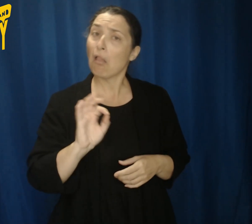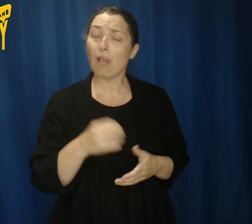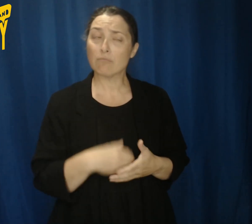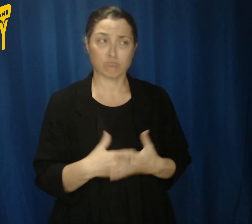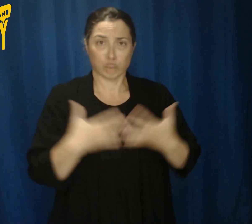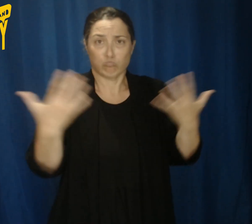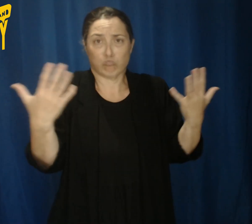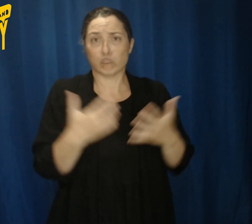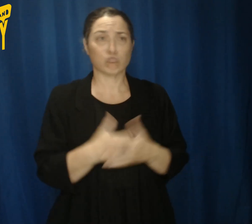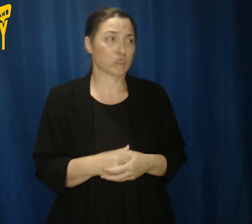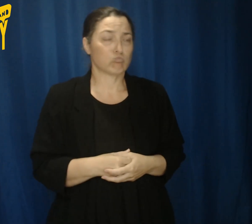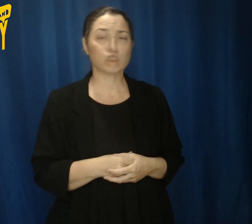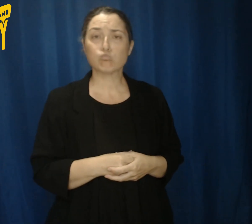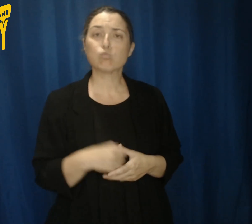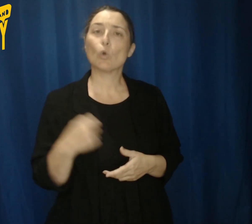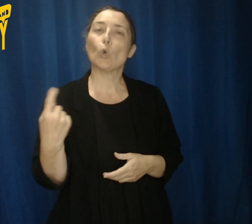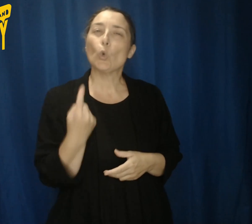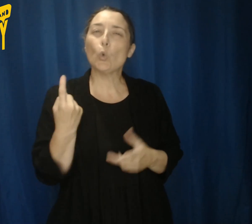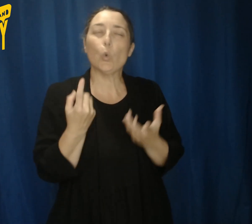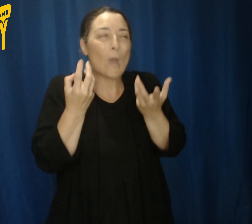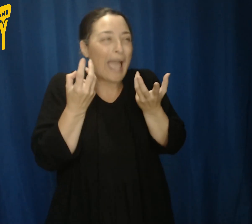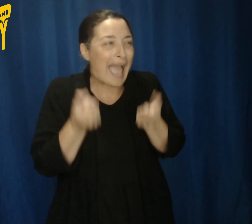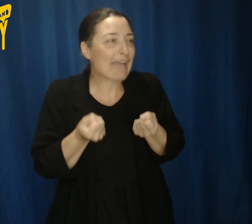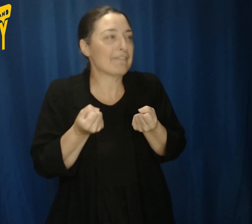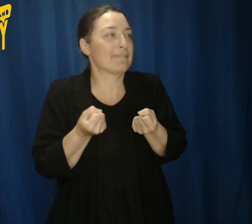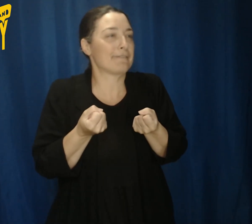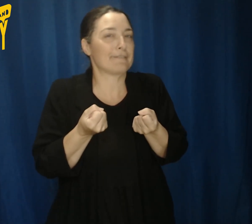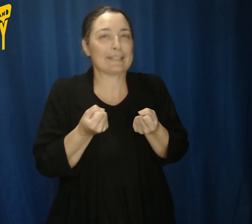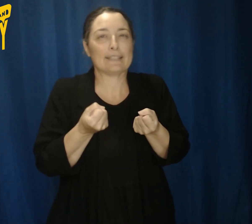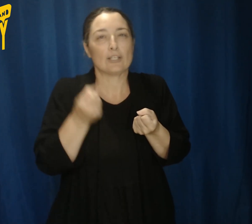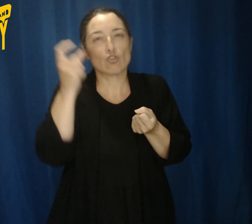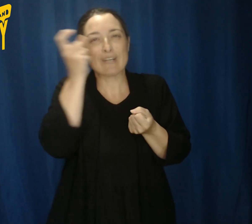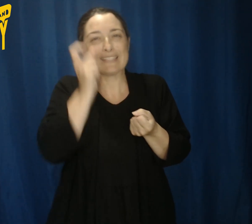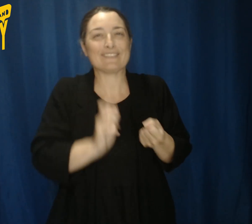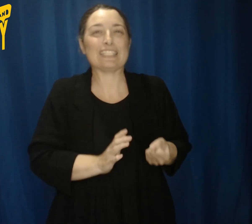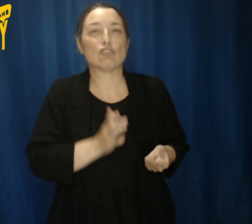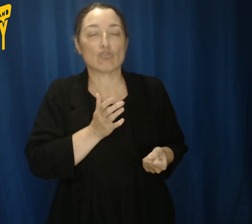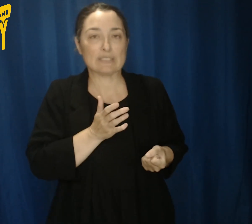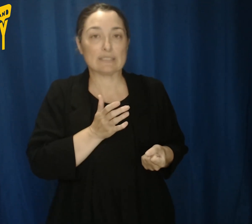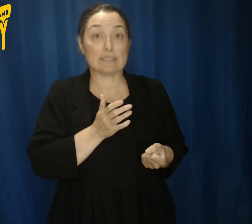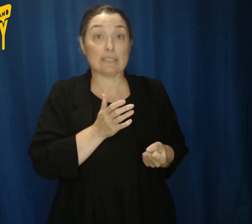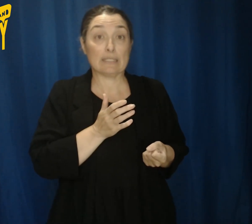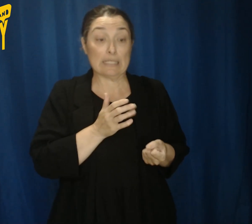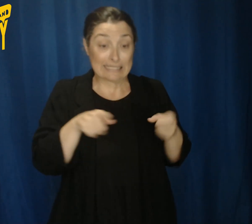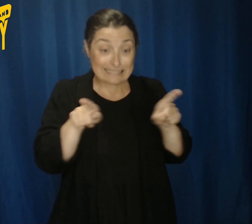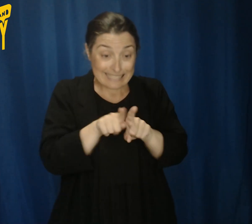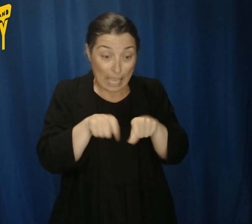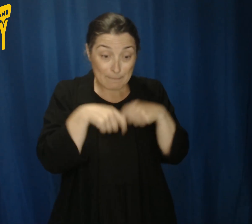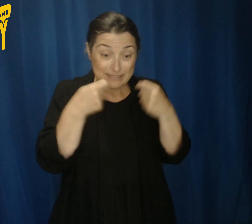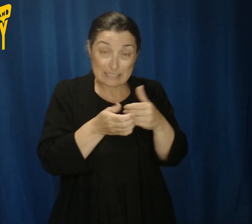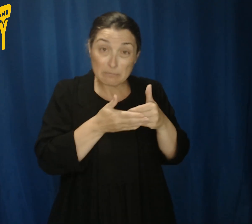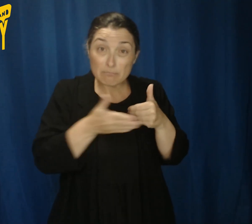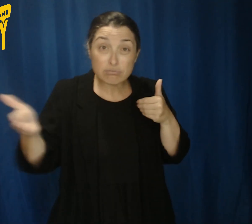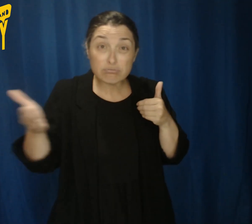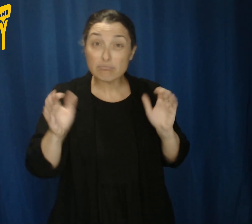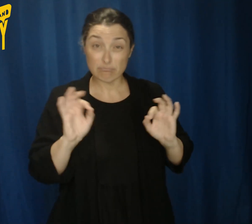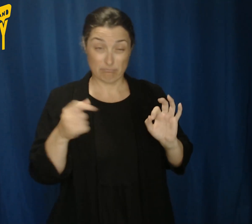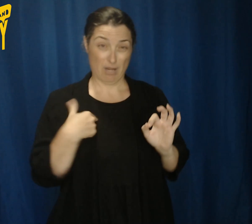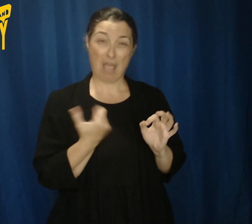whoever's around you or whoever's got some creative interest. Now, that's not to say you have to have the same team all your life. Like I've worked in, I don't know how many production